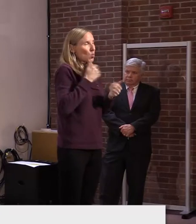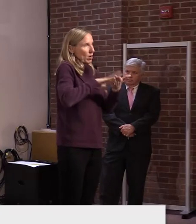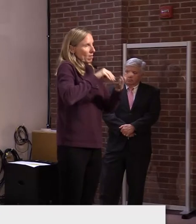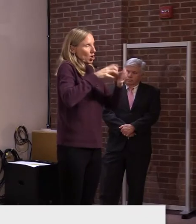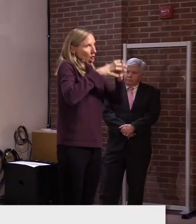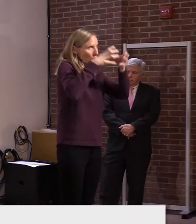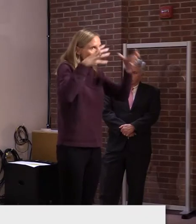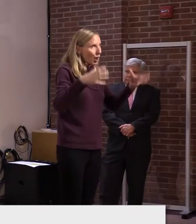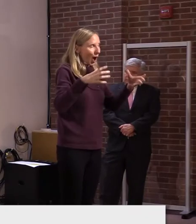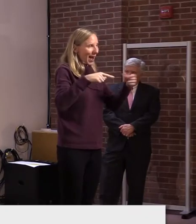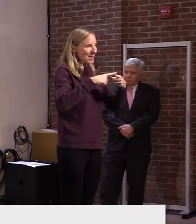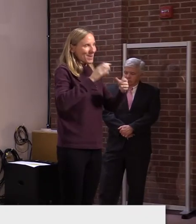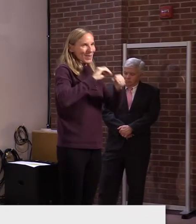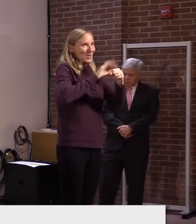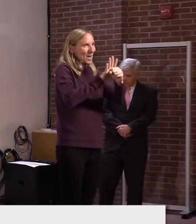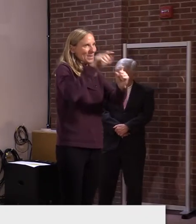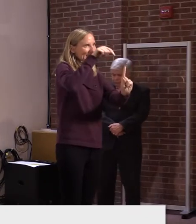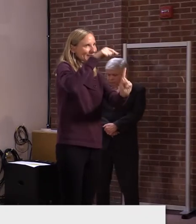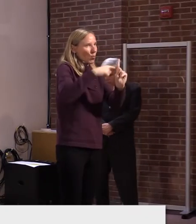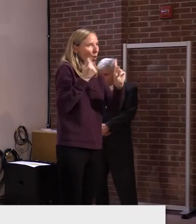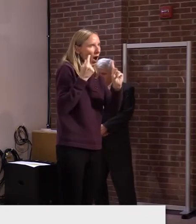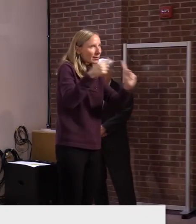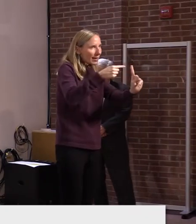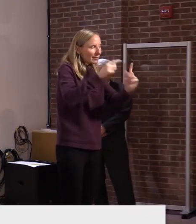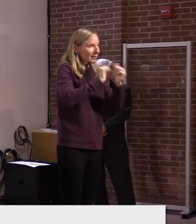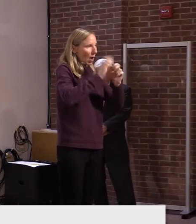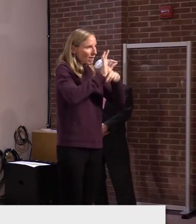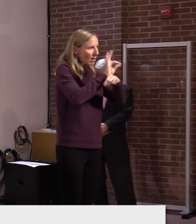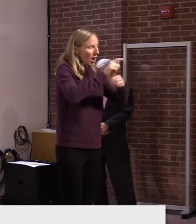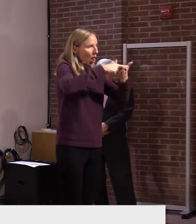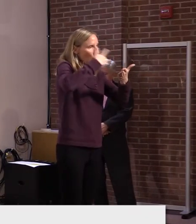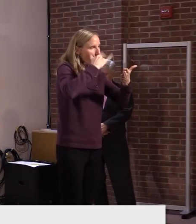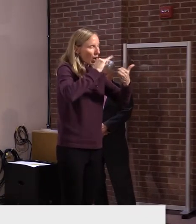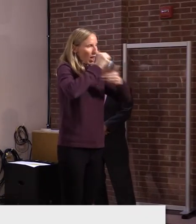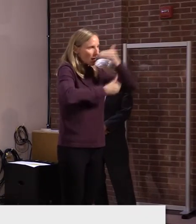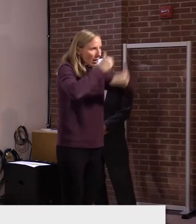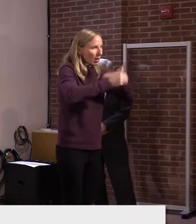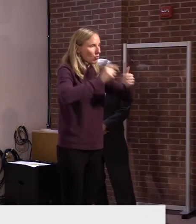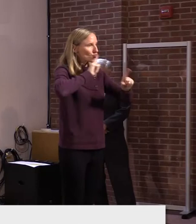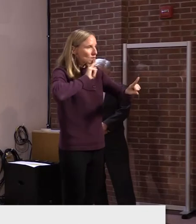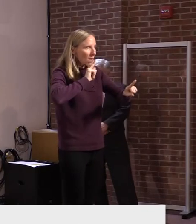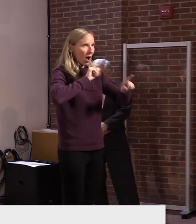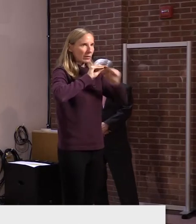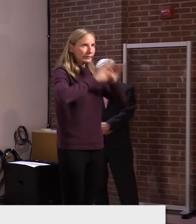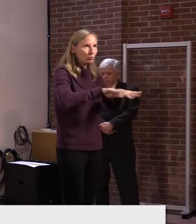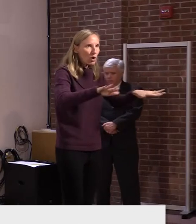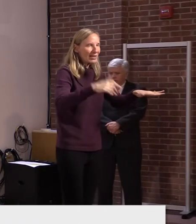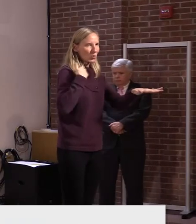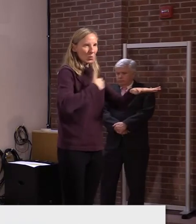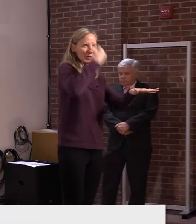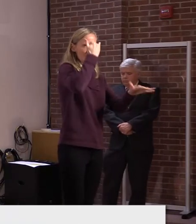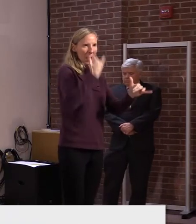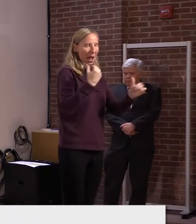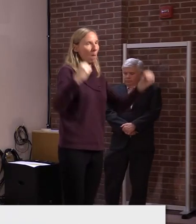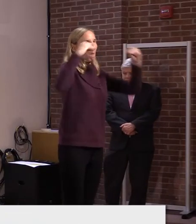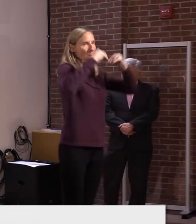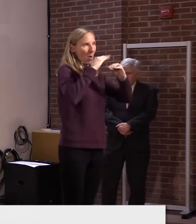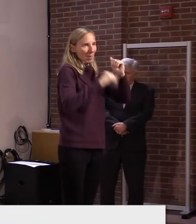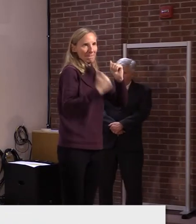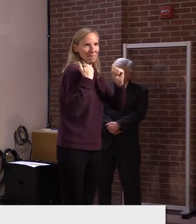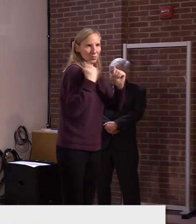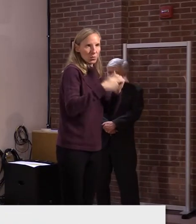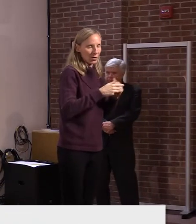a lot about this virus and what it does and how it reacts. And again, we're